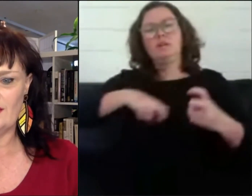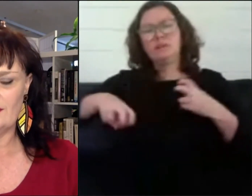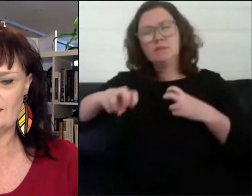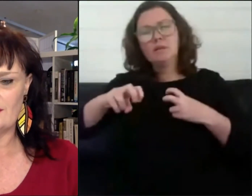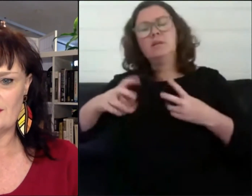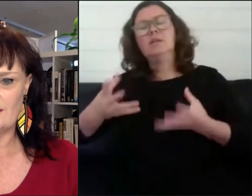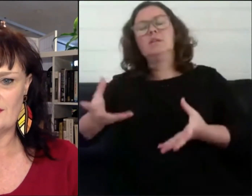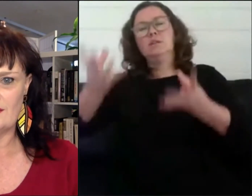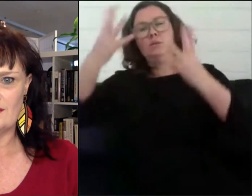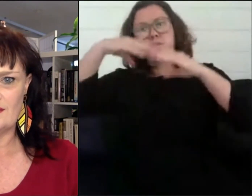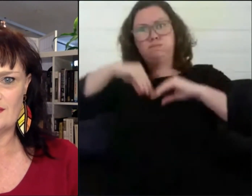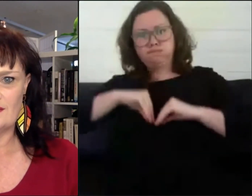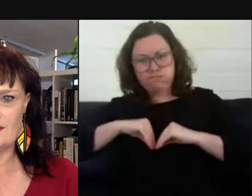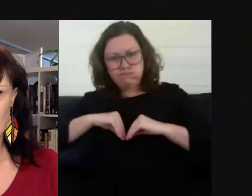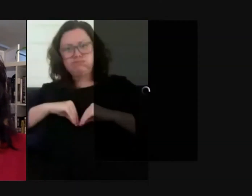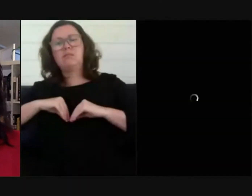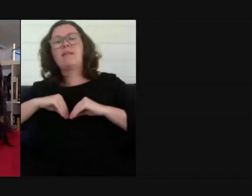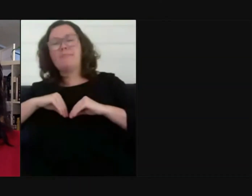Okay.